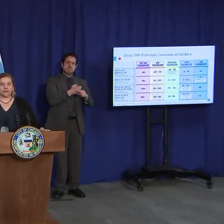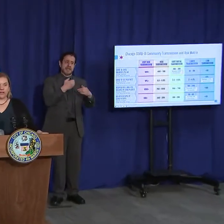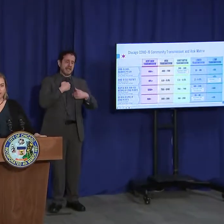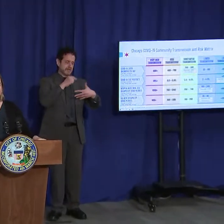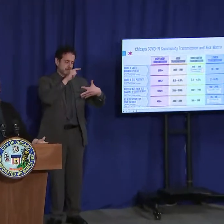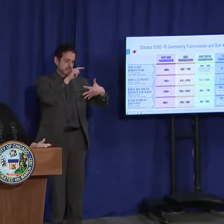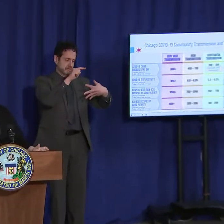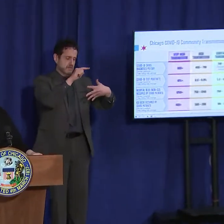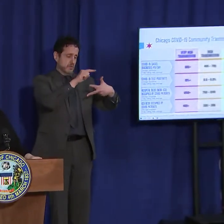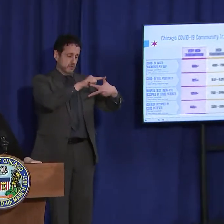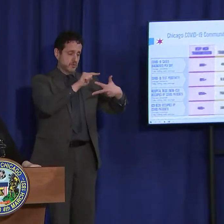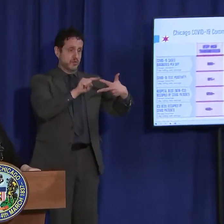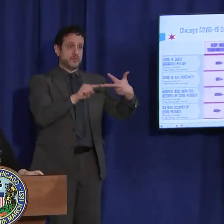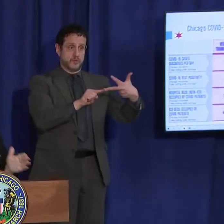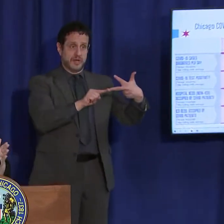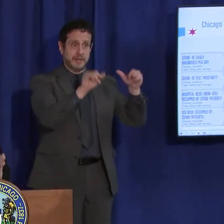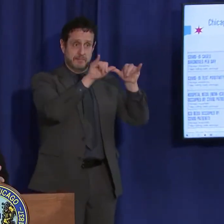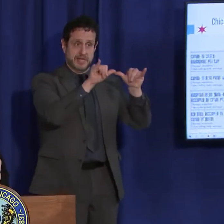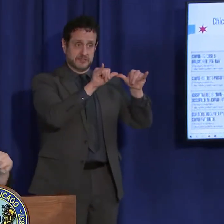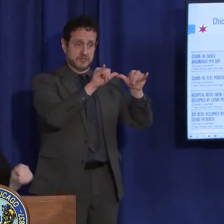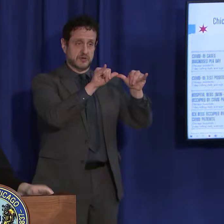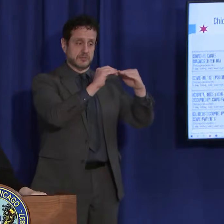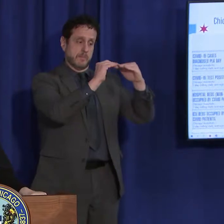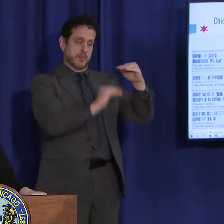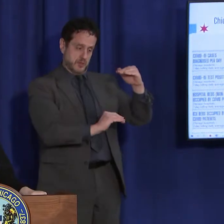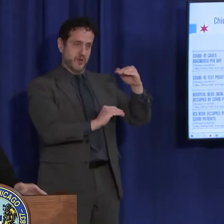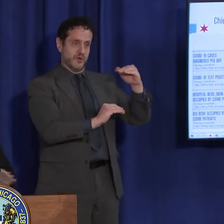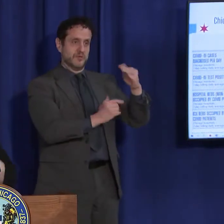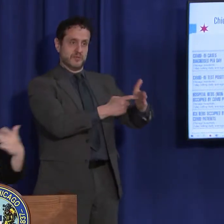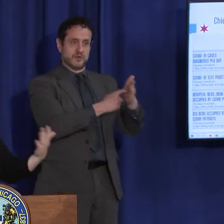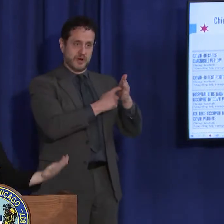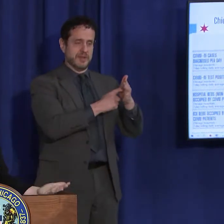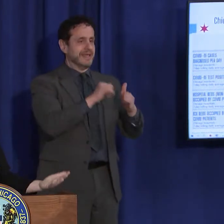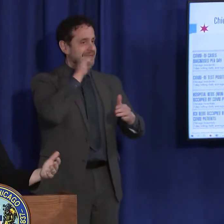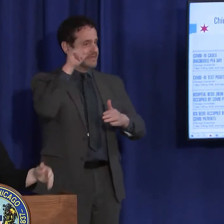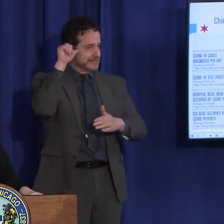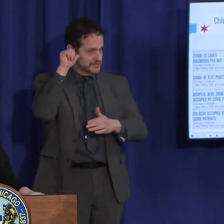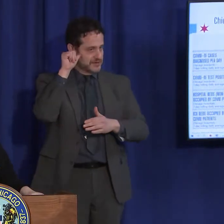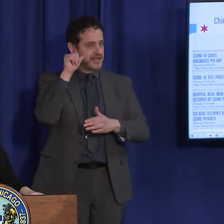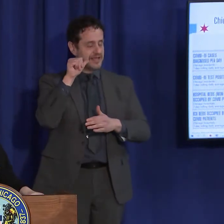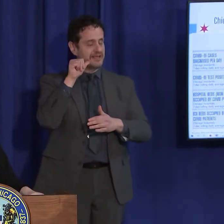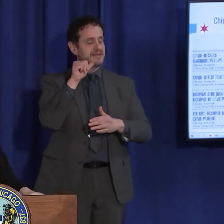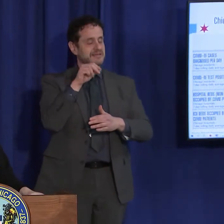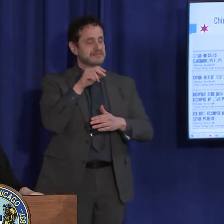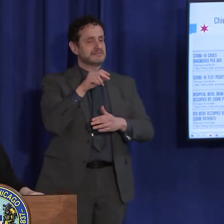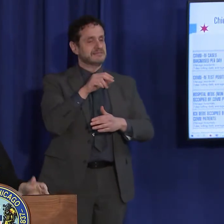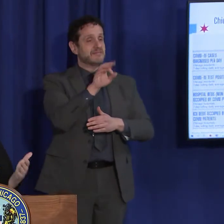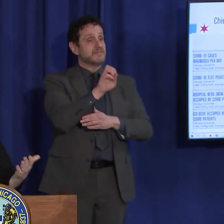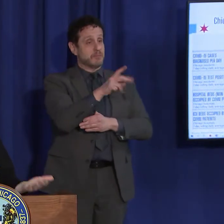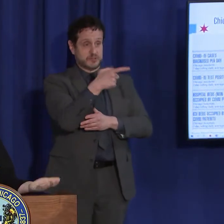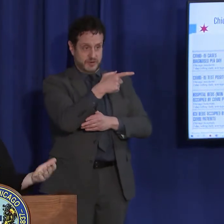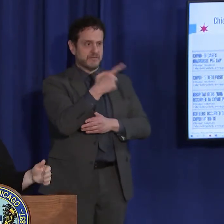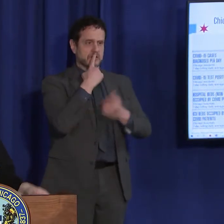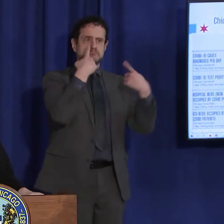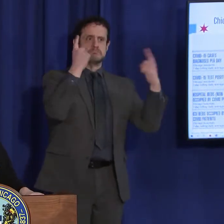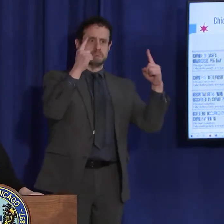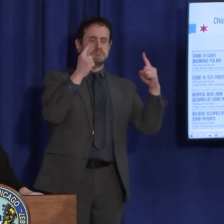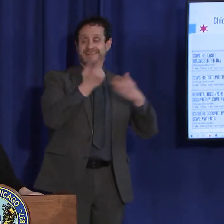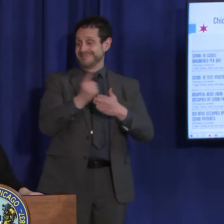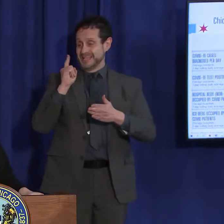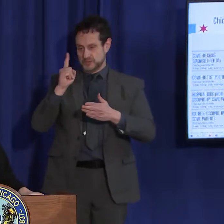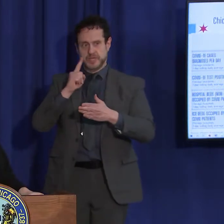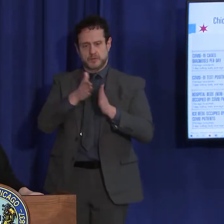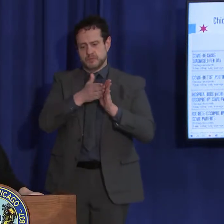of those metrics in low or low transmission yesterday on the 21st, meaning last week we were in that range, and we've got 1 week to